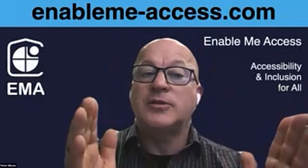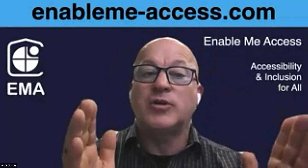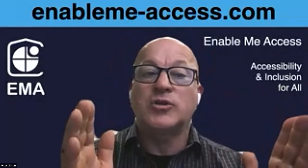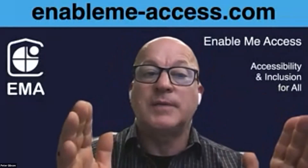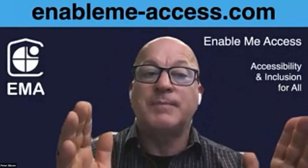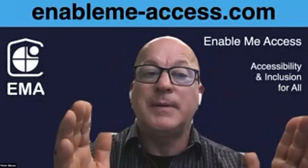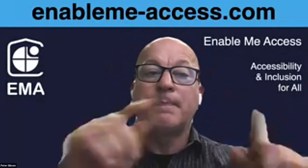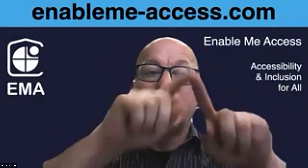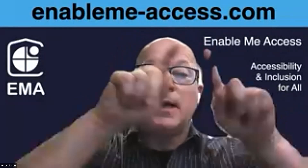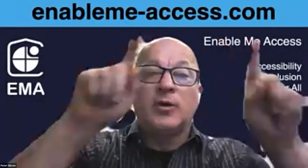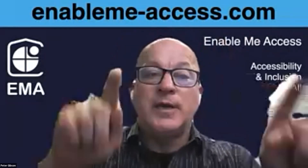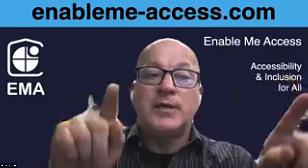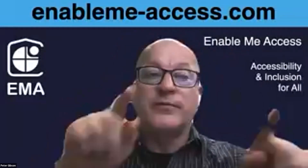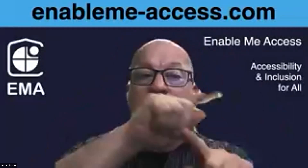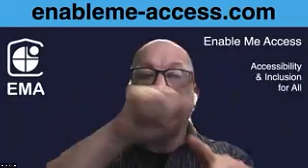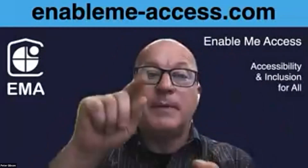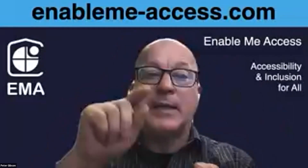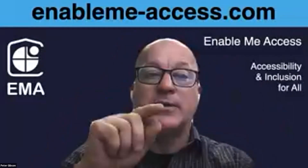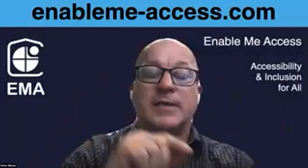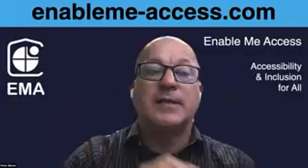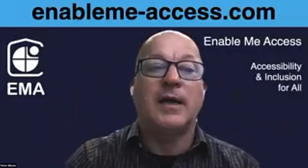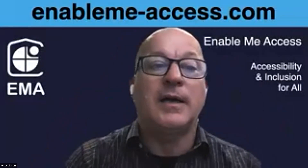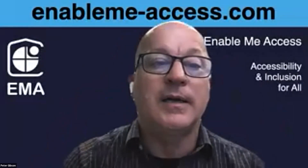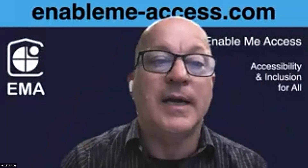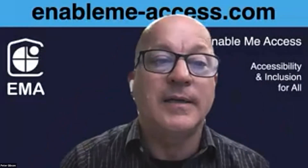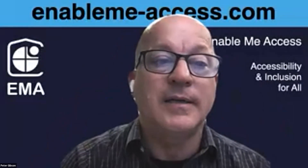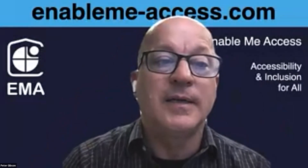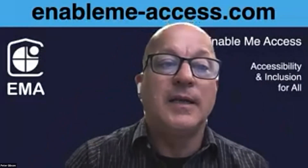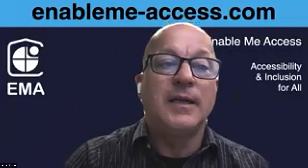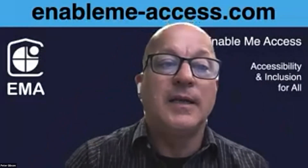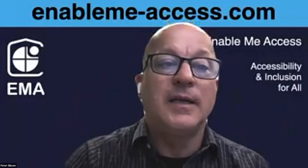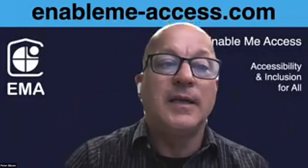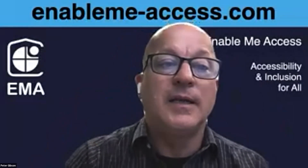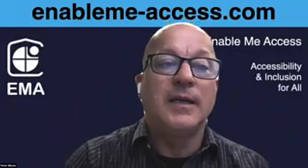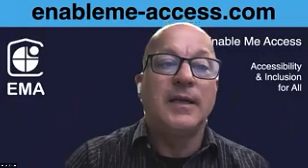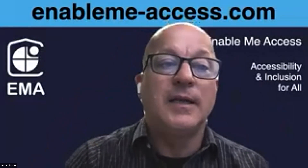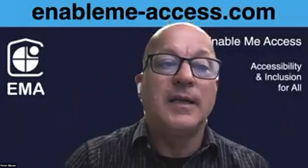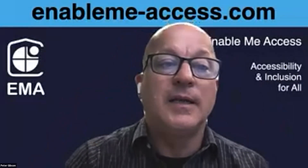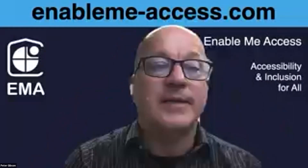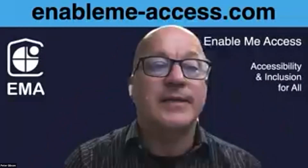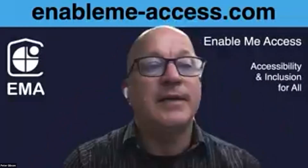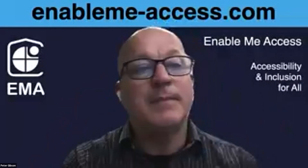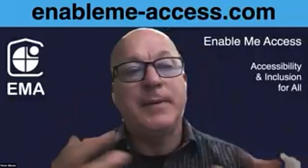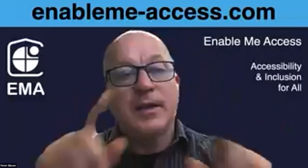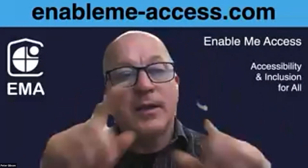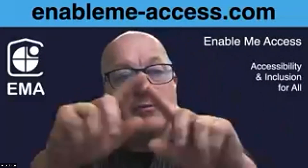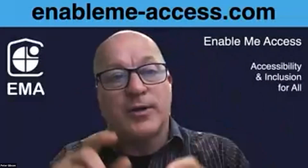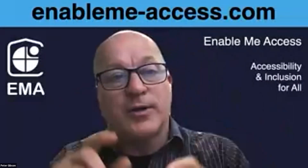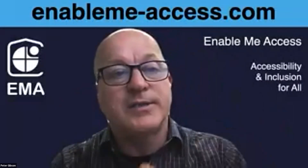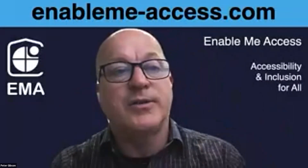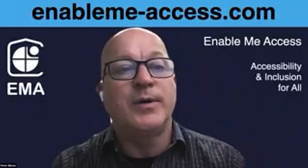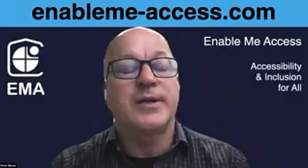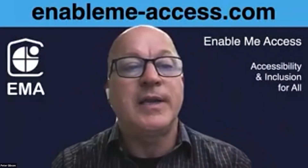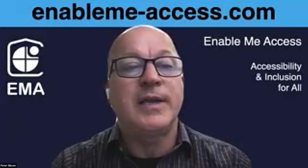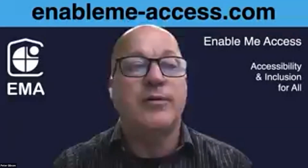be structured in maybe a grid of 9 pictures and give ticks on the ones that are correct and maybe red